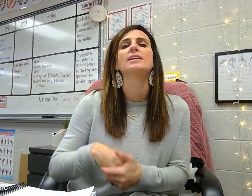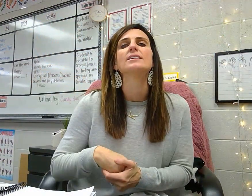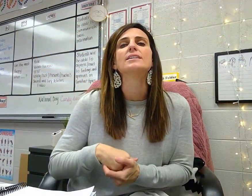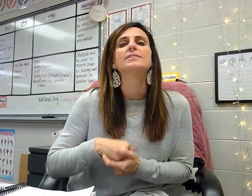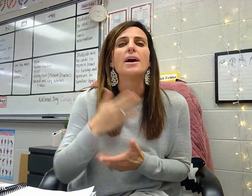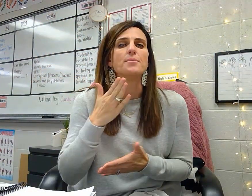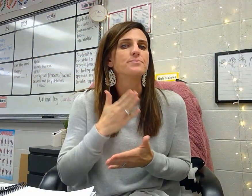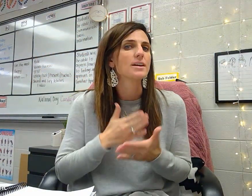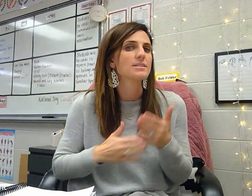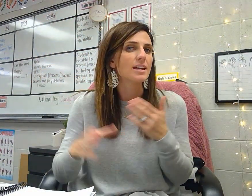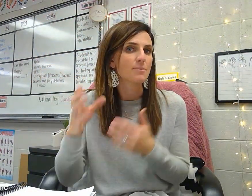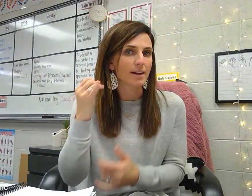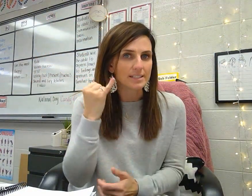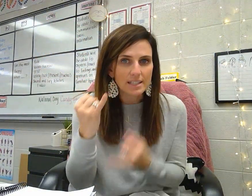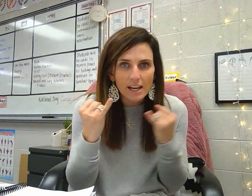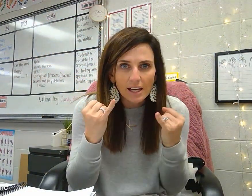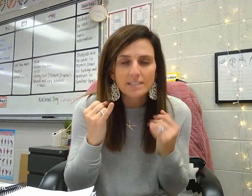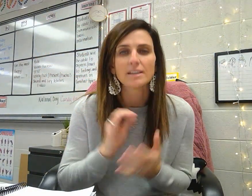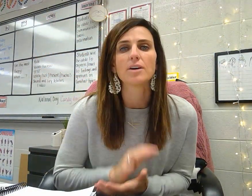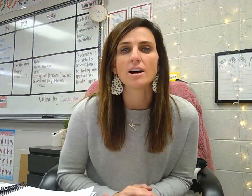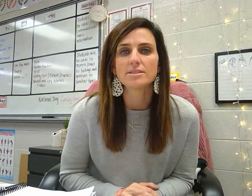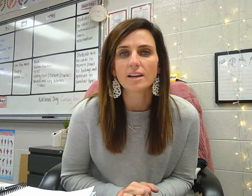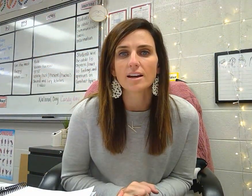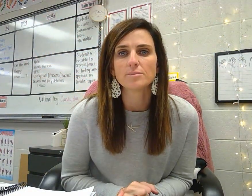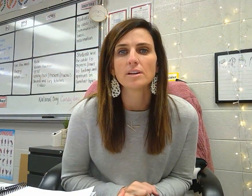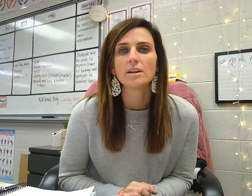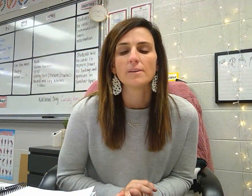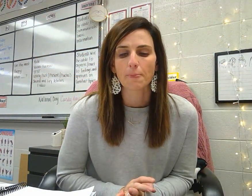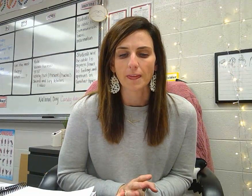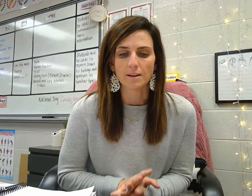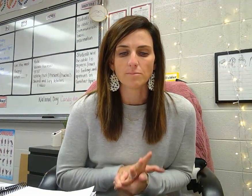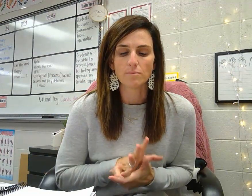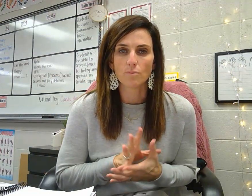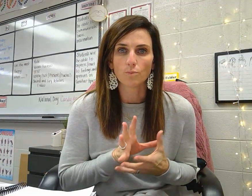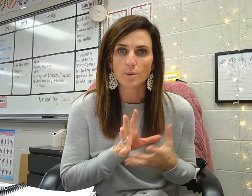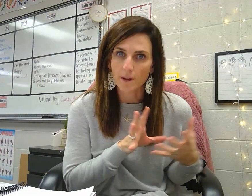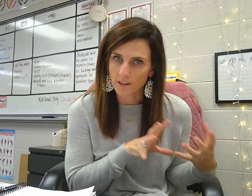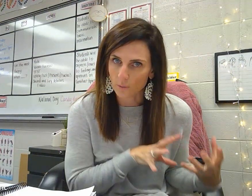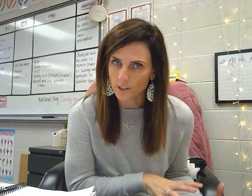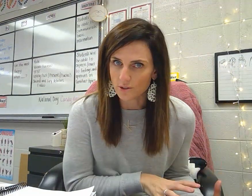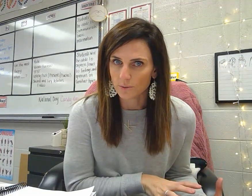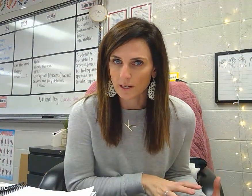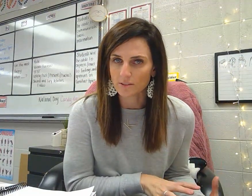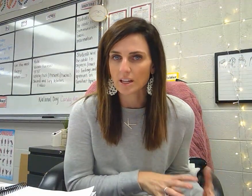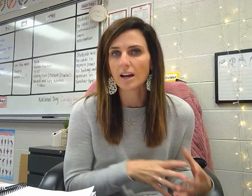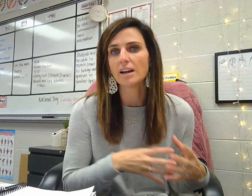again, same idea, same concept. Depending on what it's doing